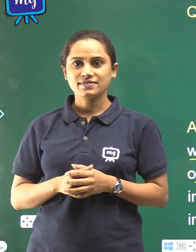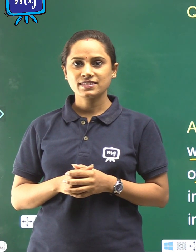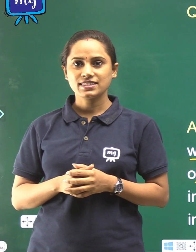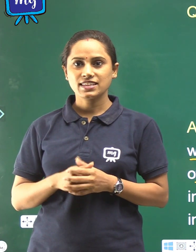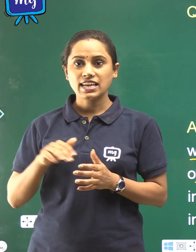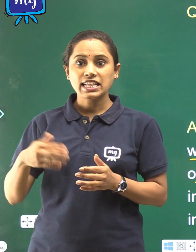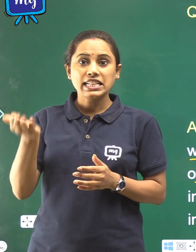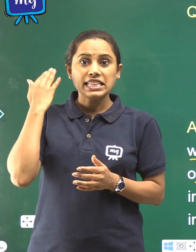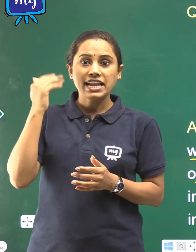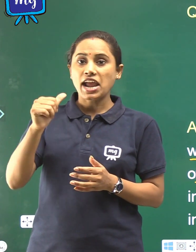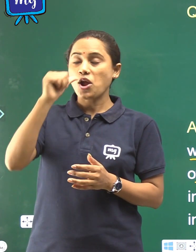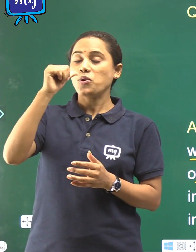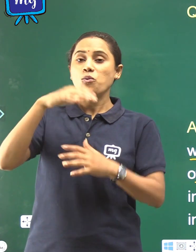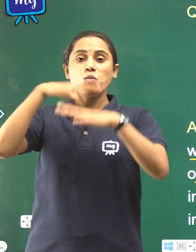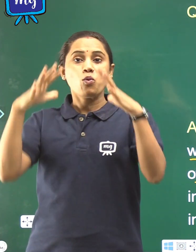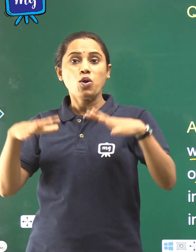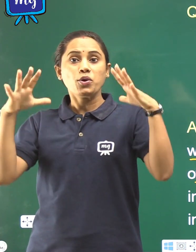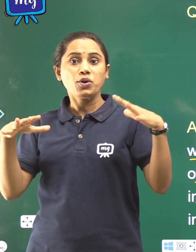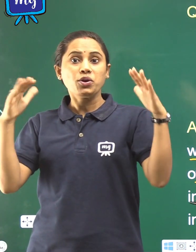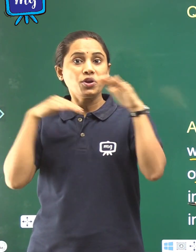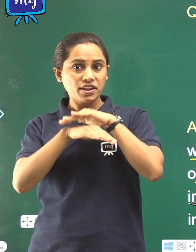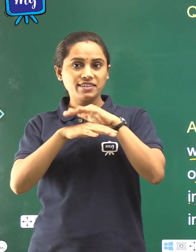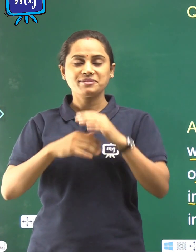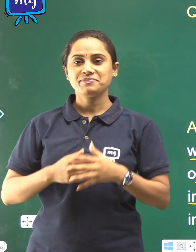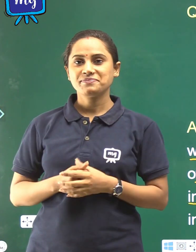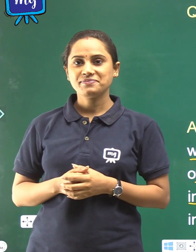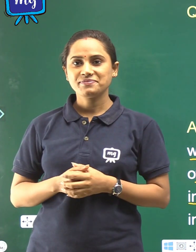that had flooded in.